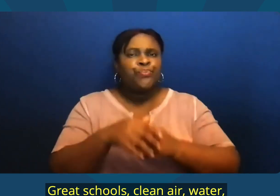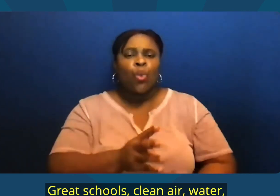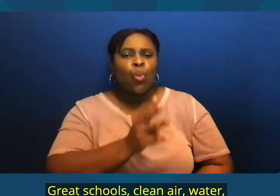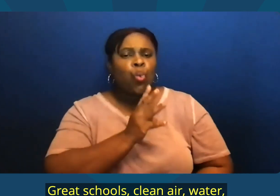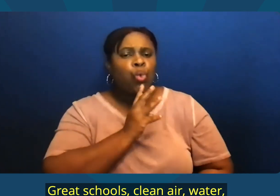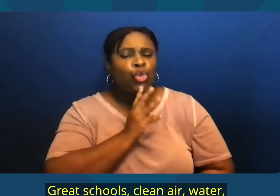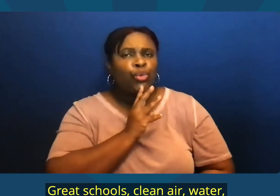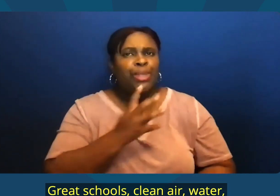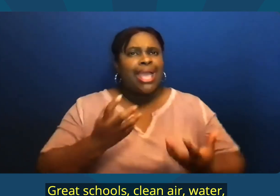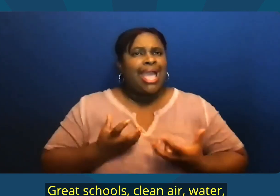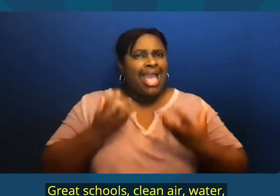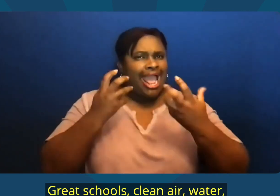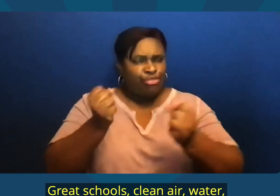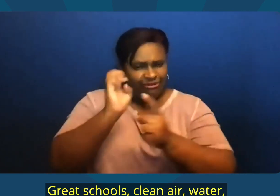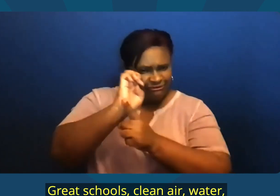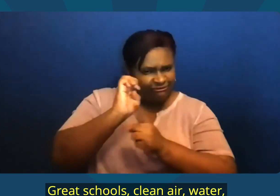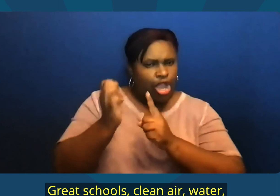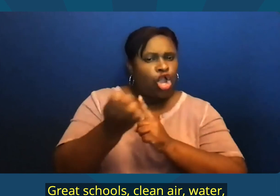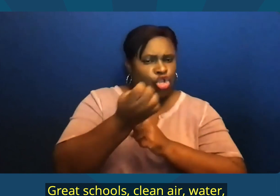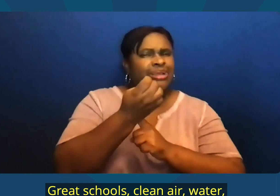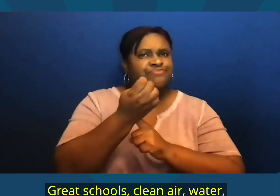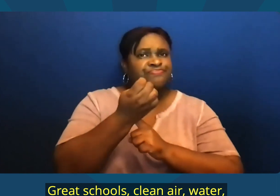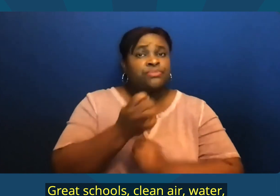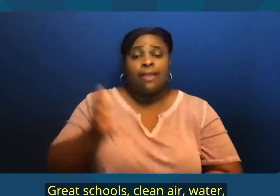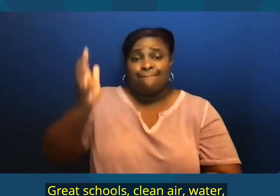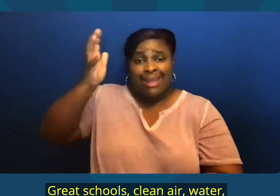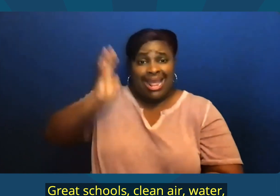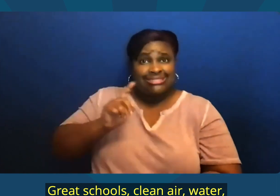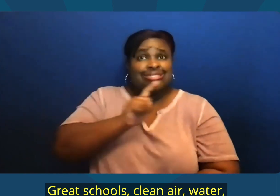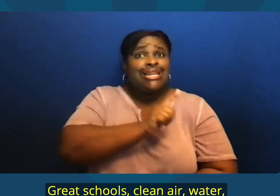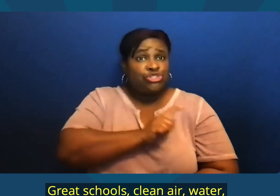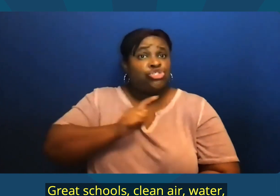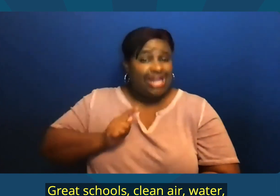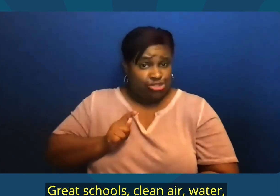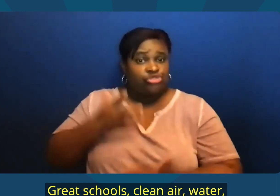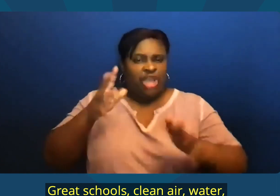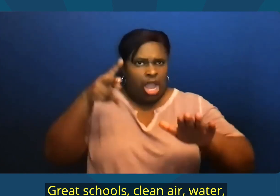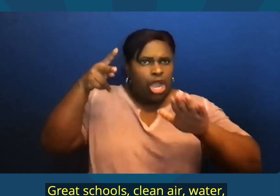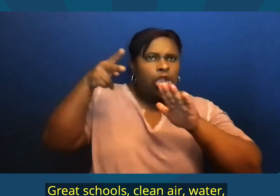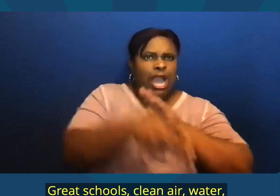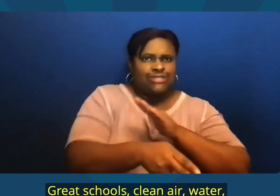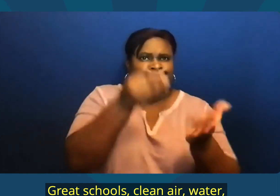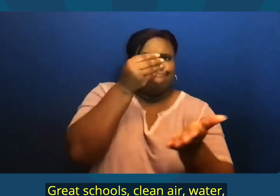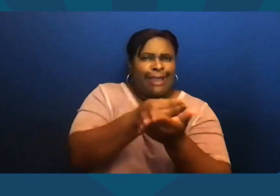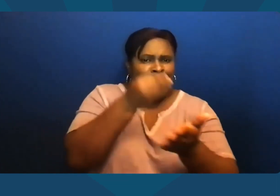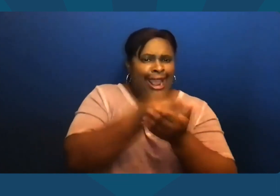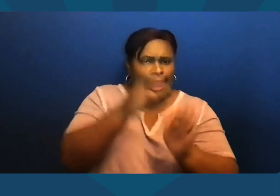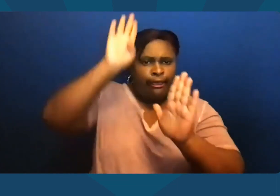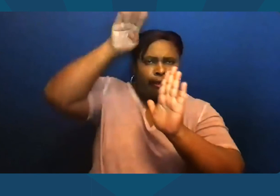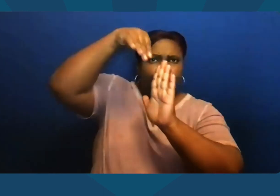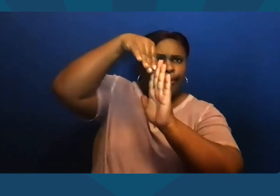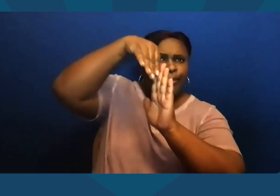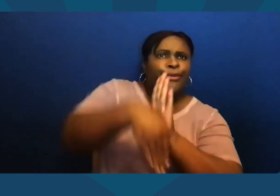Great schools, clean air, water, and a healthy environment.